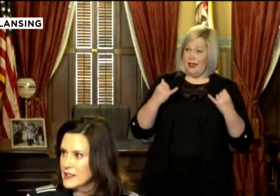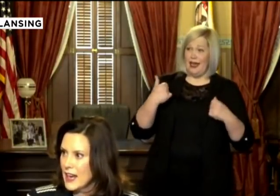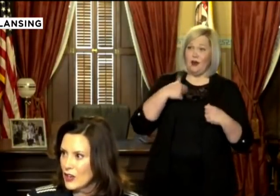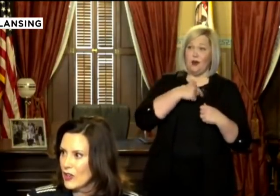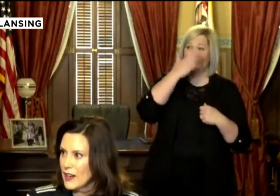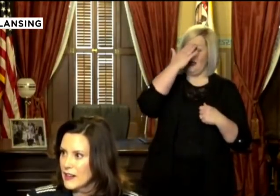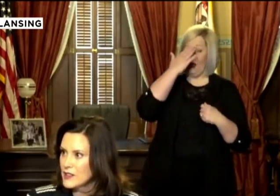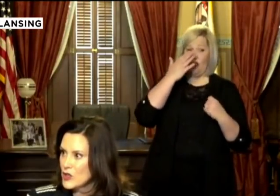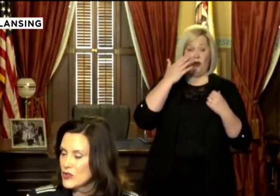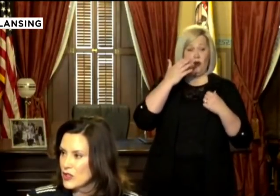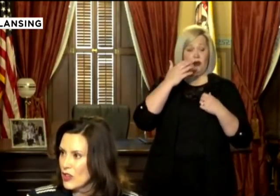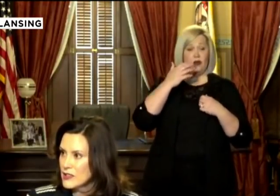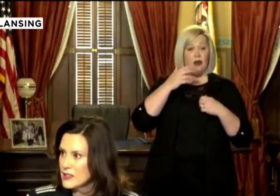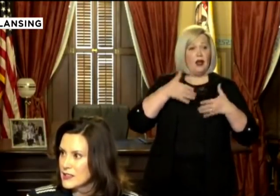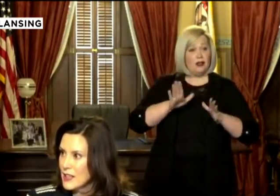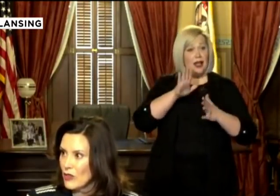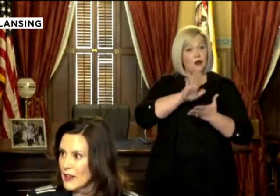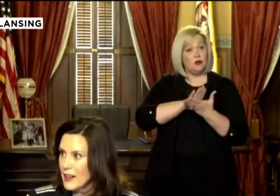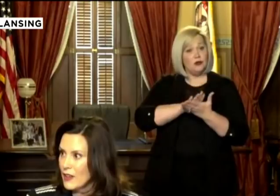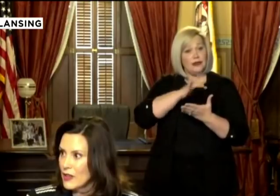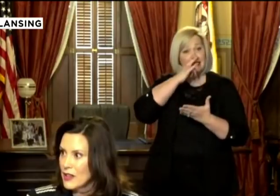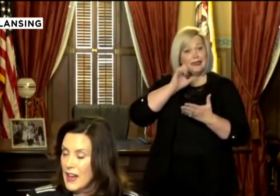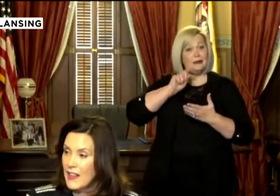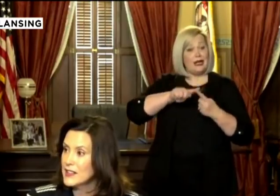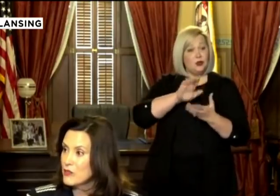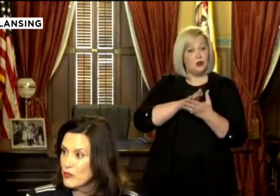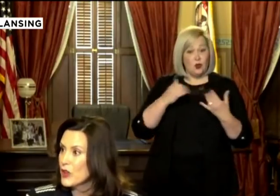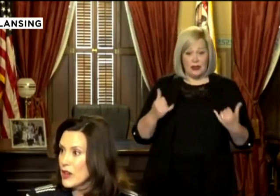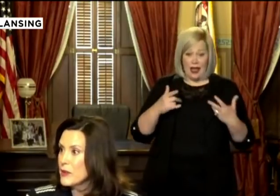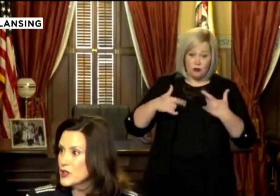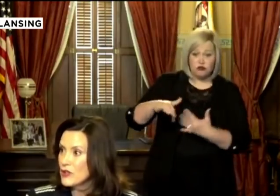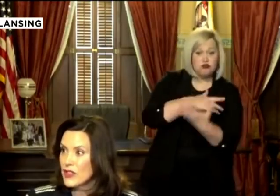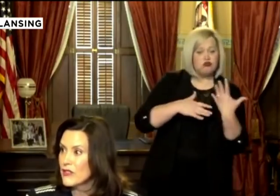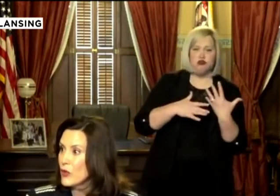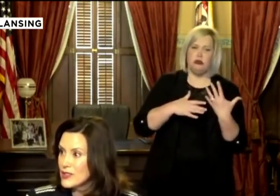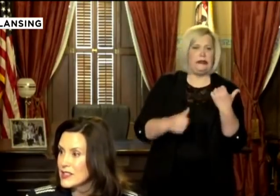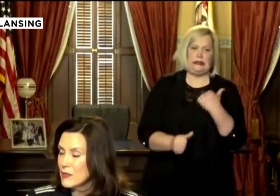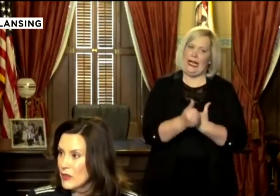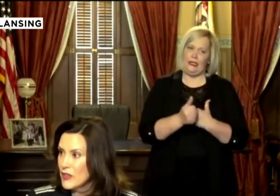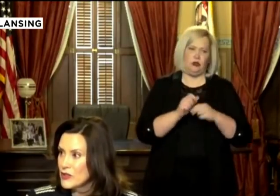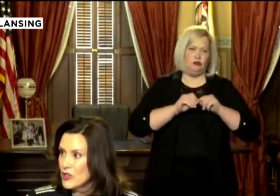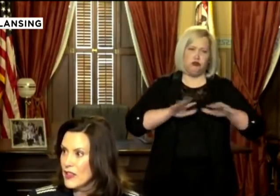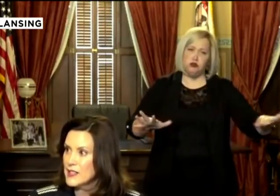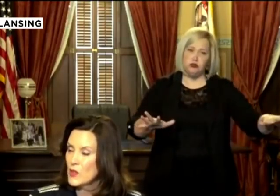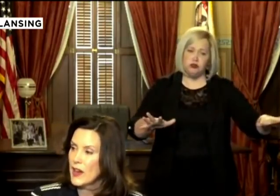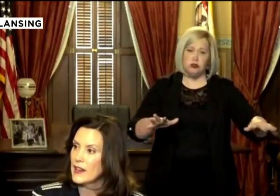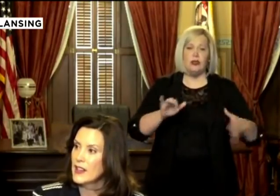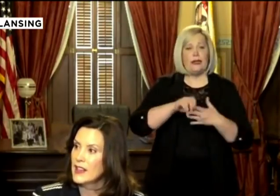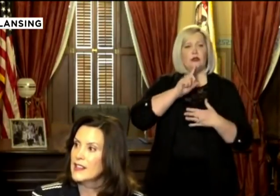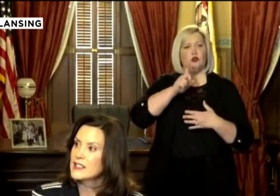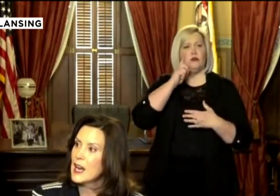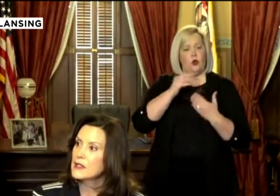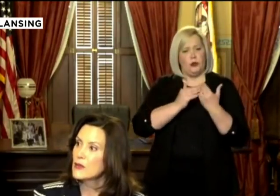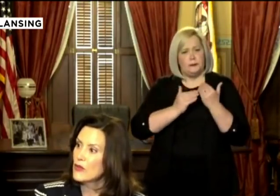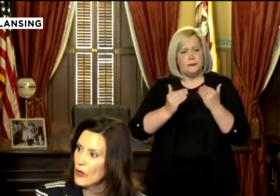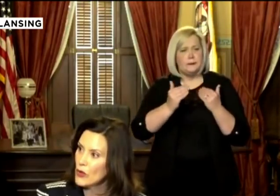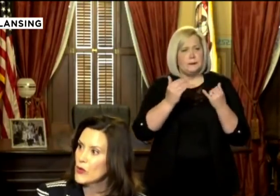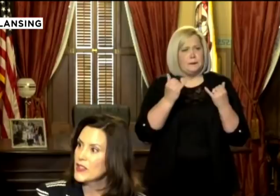have our kids congregating in schools across the state right now. And that's going to be true for the foreseeable future. And that's why